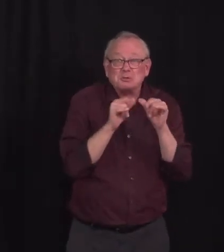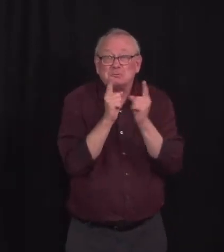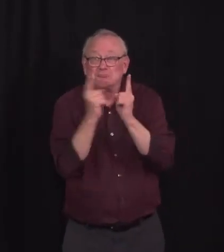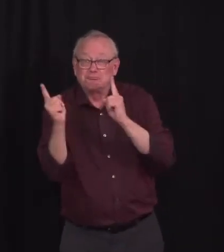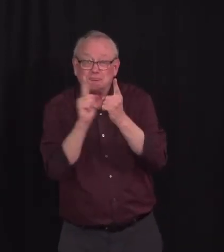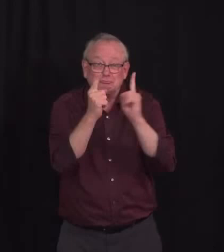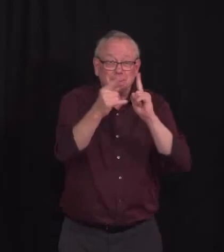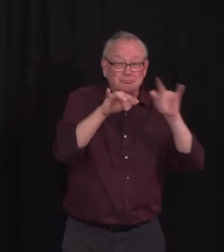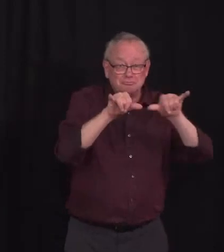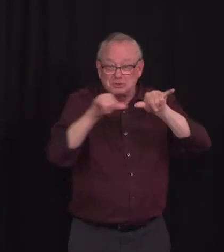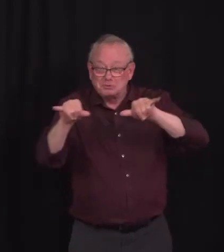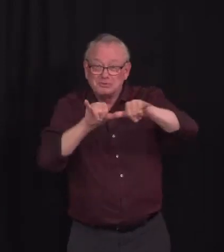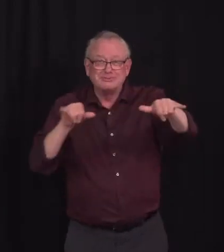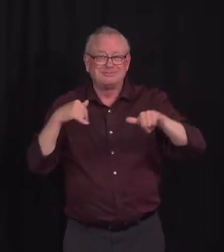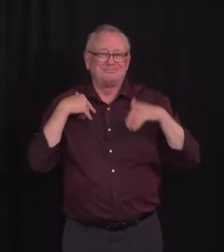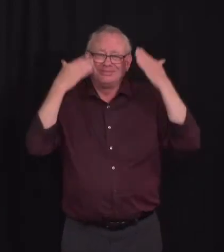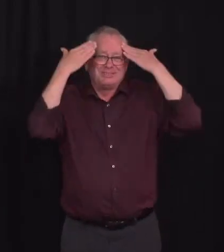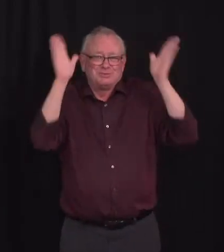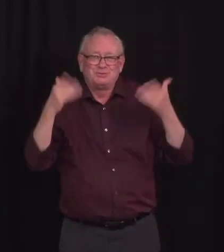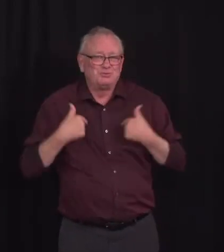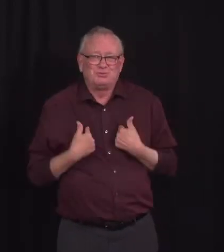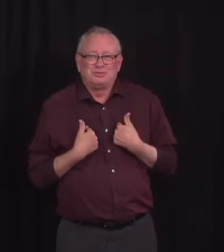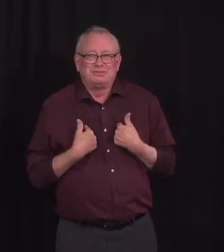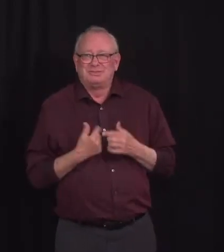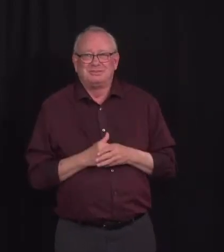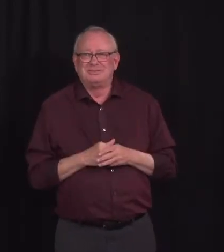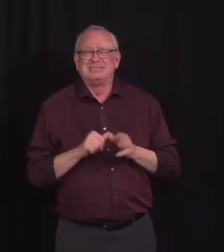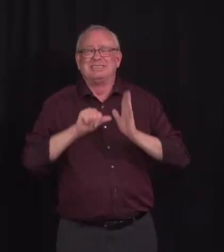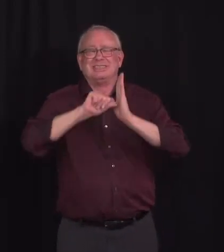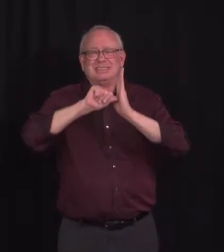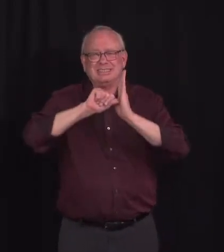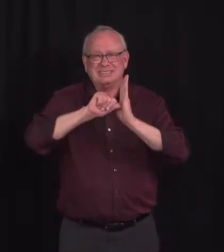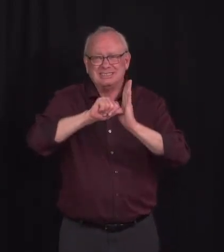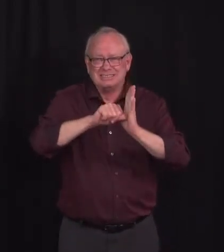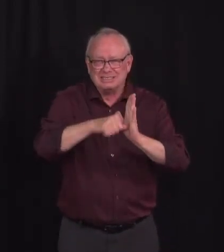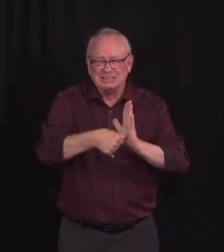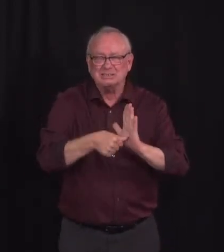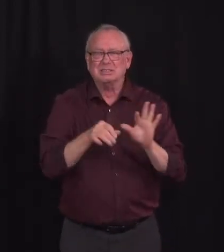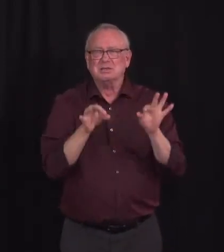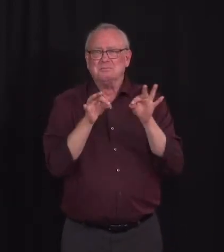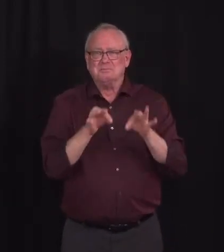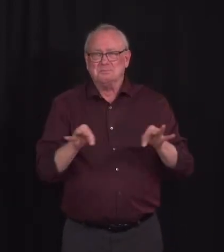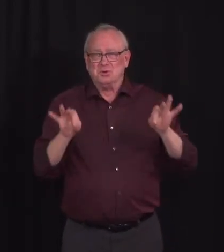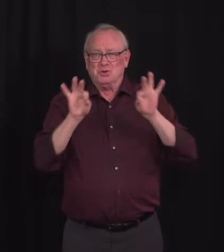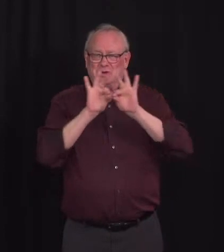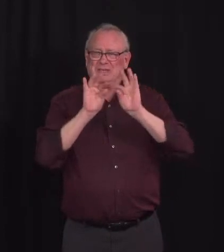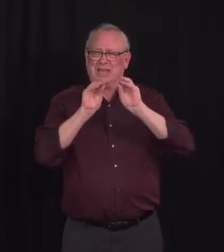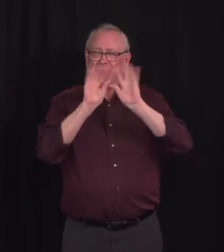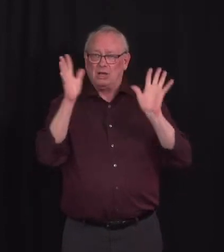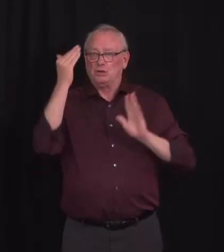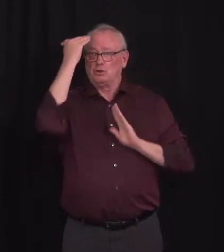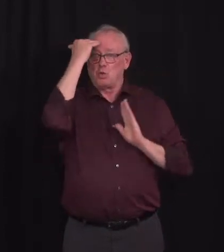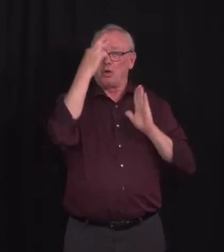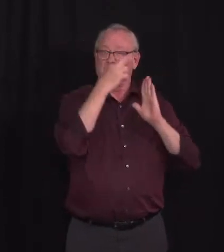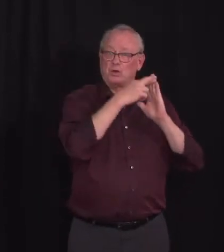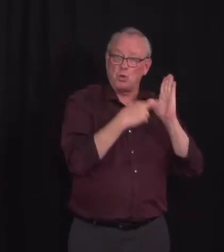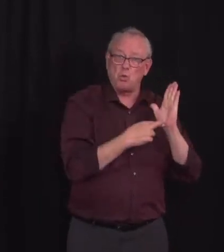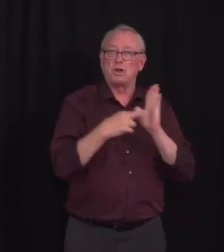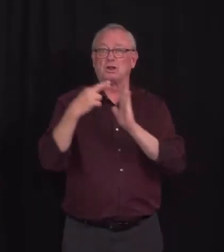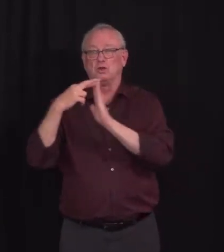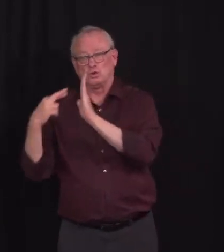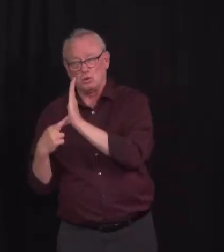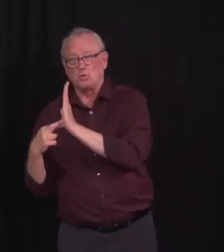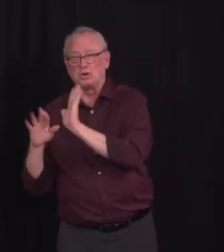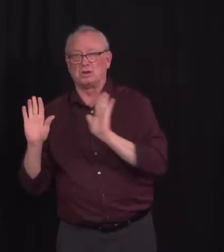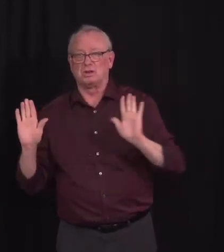is that, again, it's important for Albertans to understand the rules that apply in those different contexts. And again, that 2